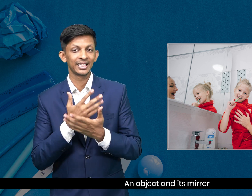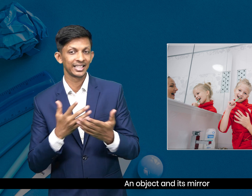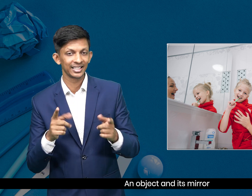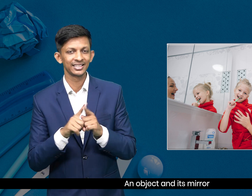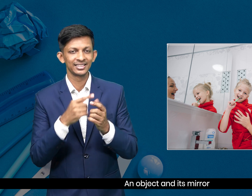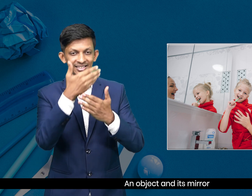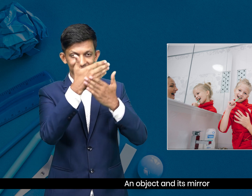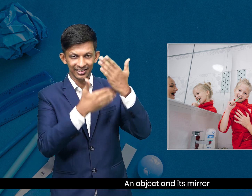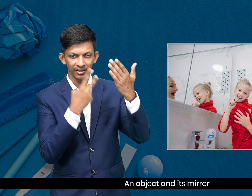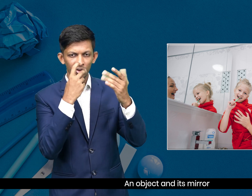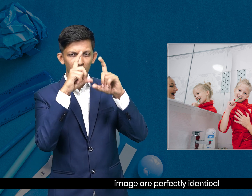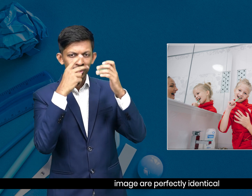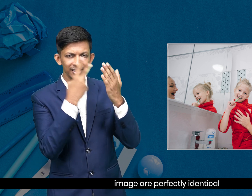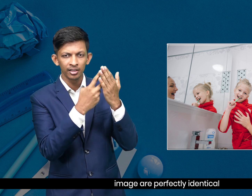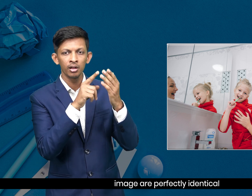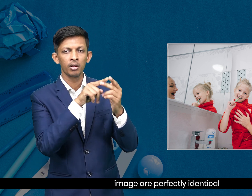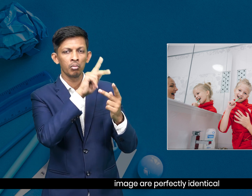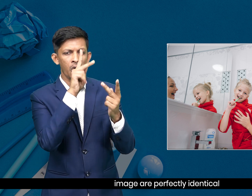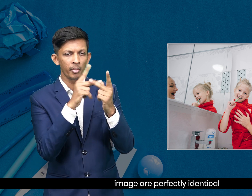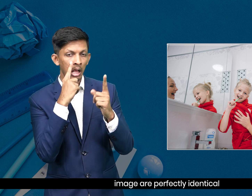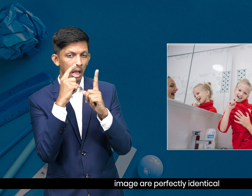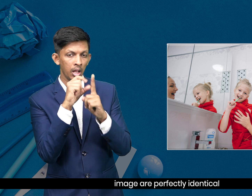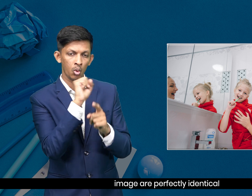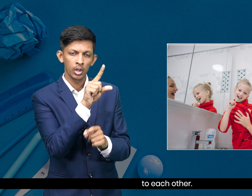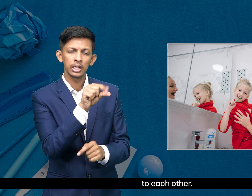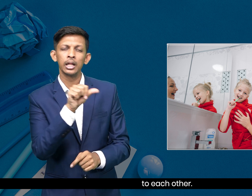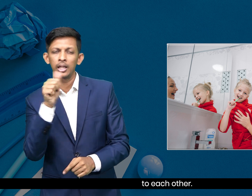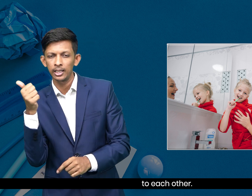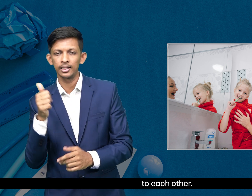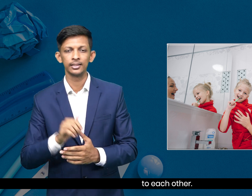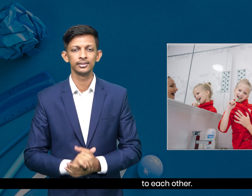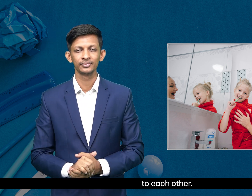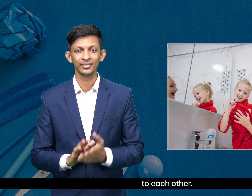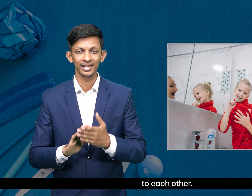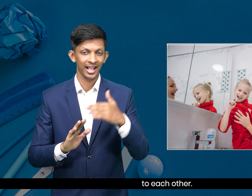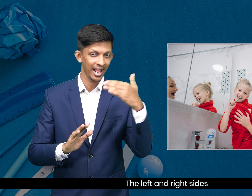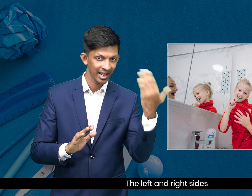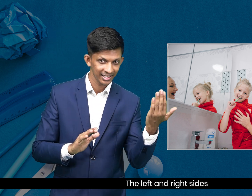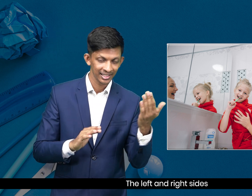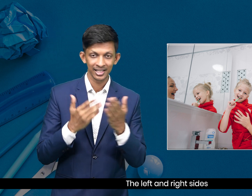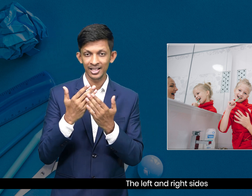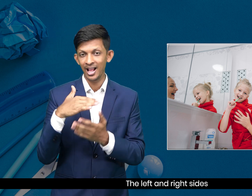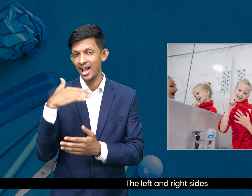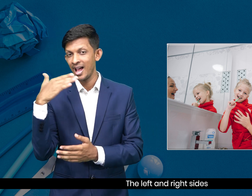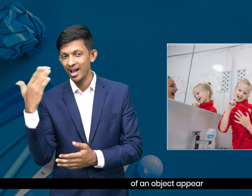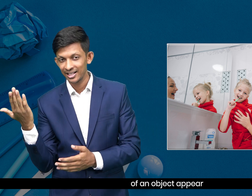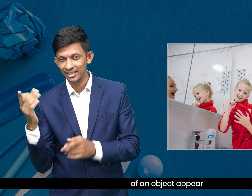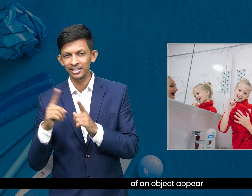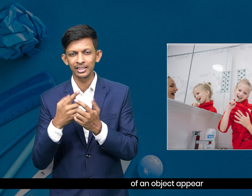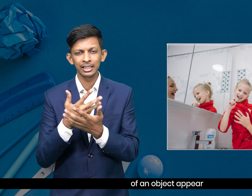An object and its mirror image are perfectly identical to each other. The left and right sides of an object